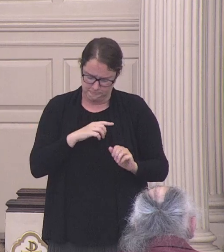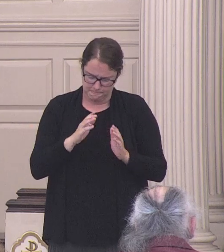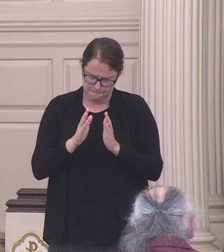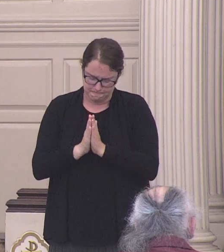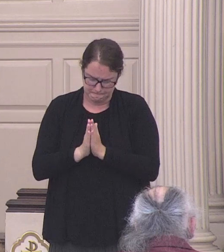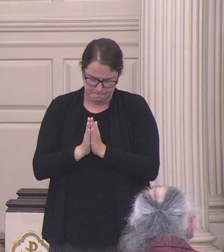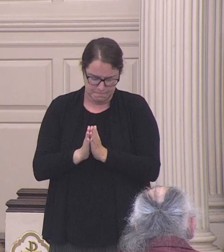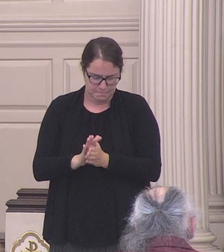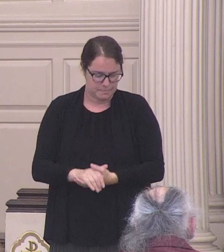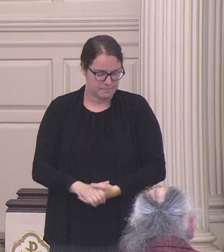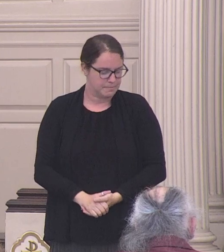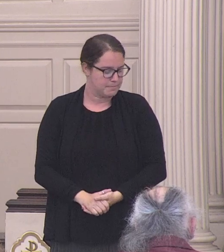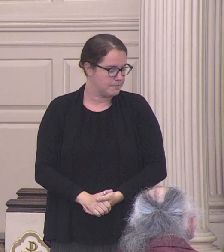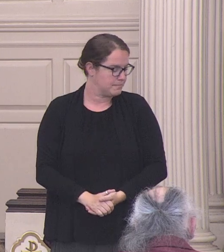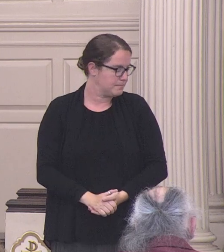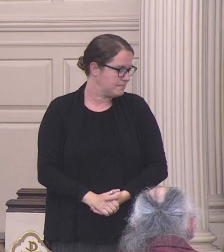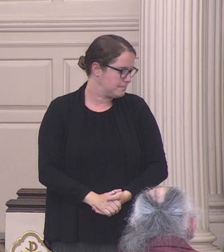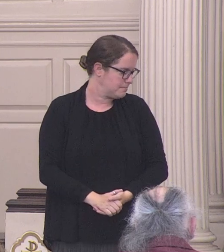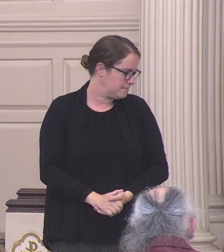deliver us from